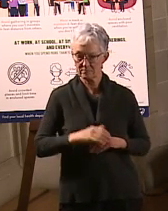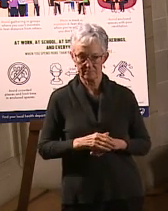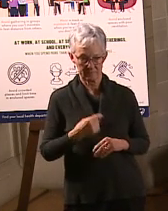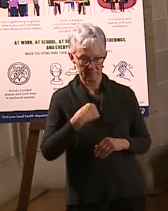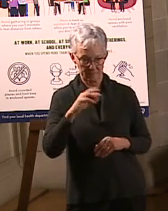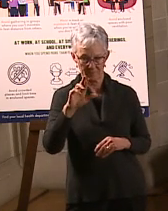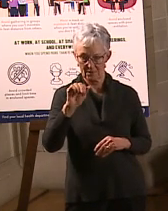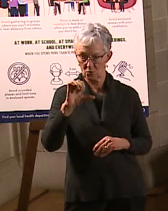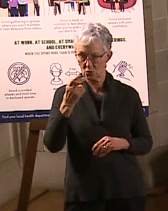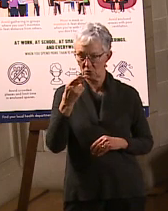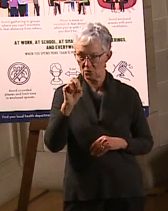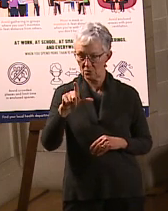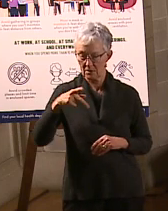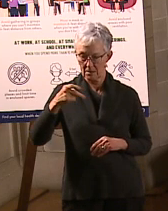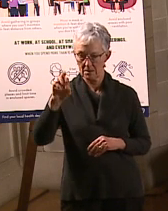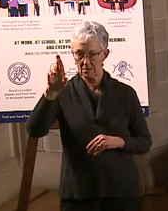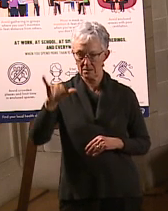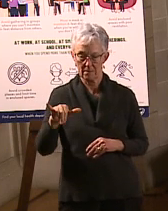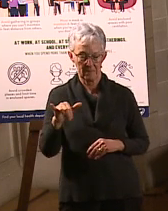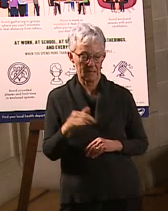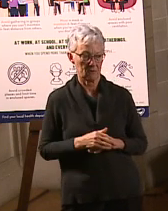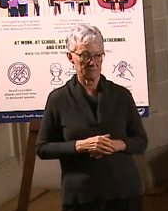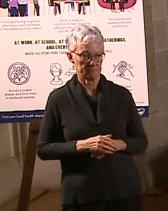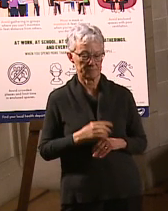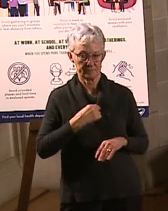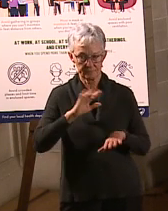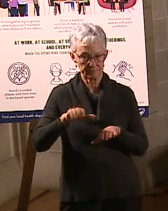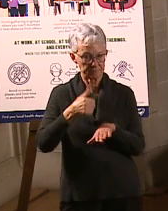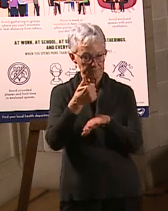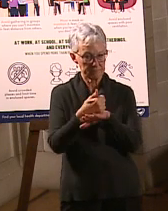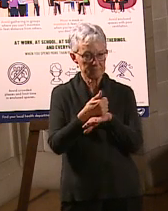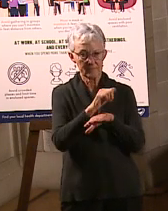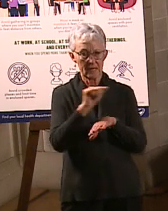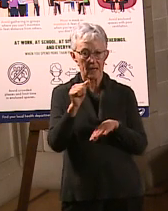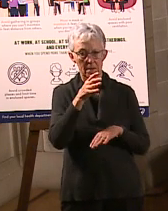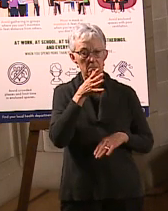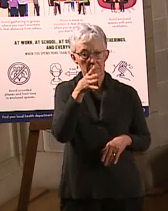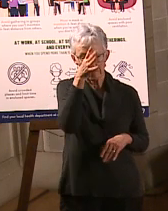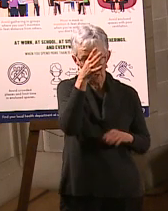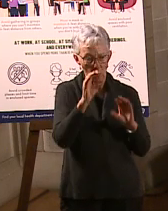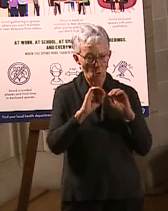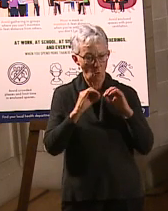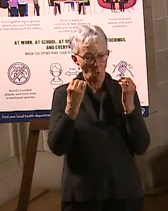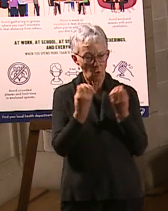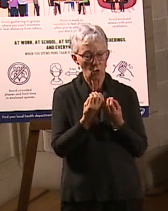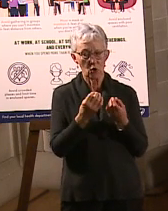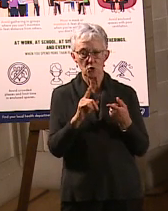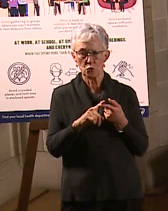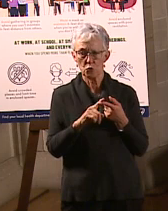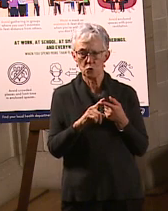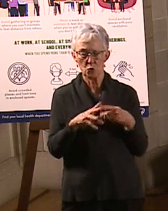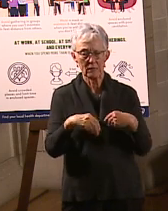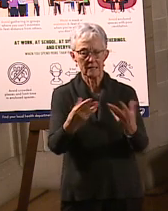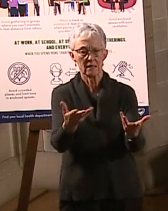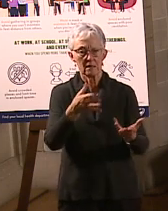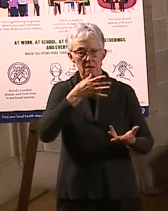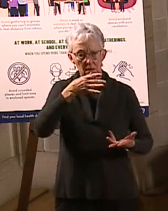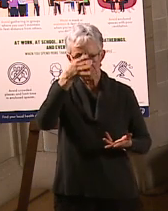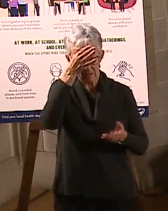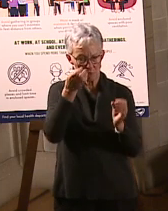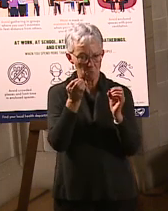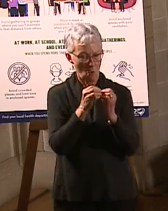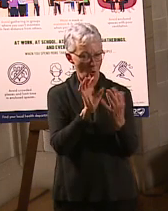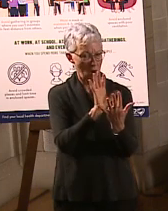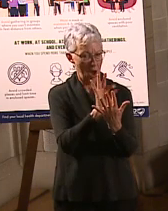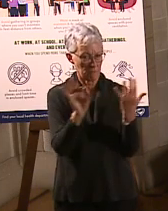I'm Rachel Terry. I helped to found a grassroots parents organization to try to expand education opportunity here in Nebraska.